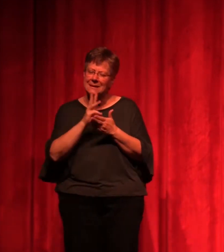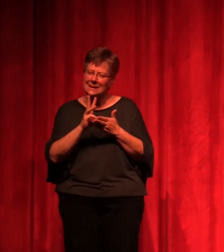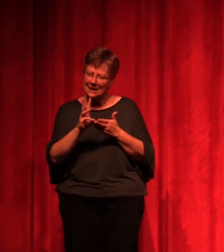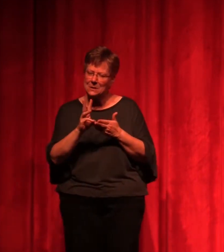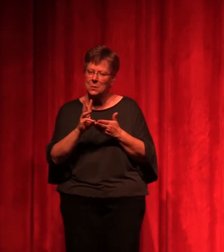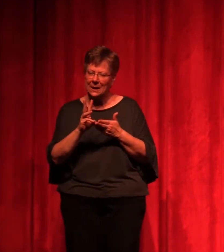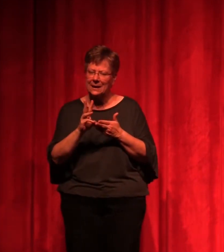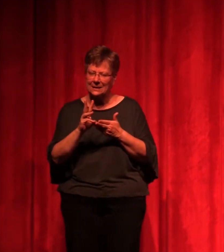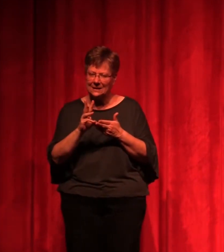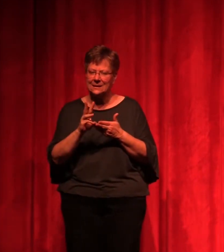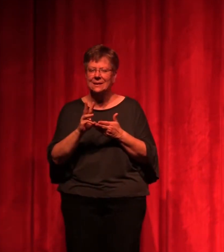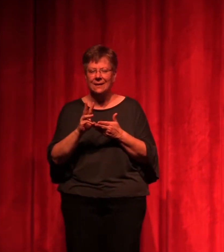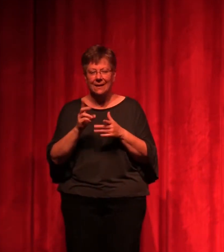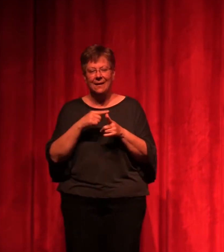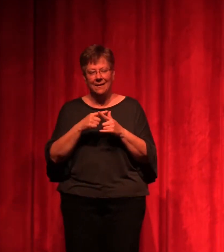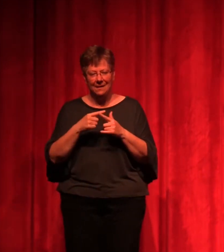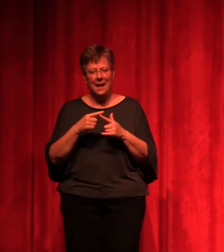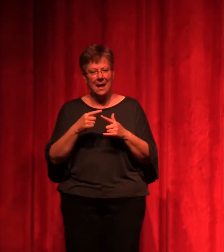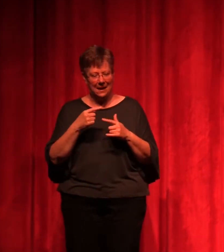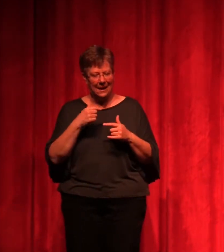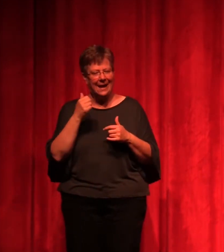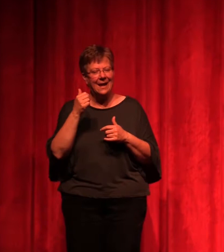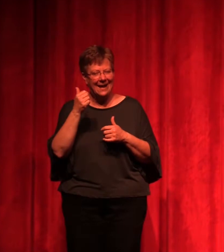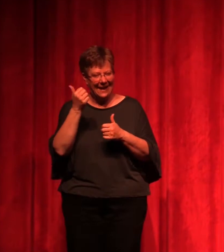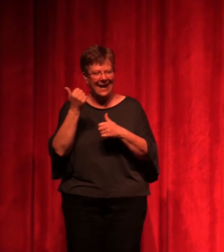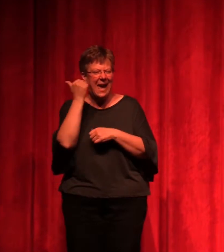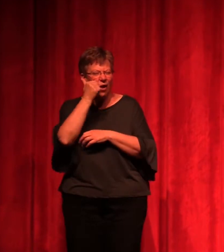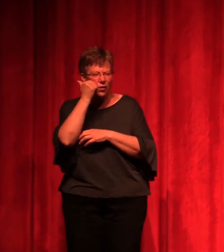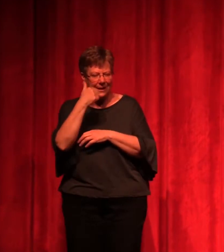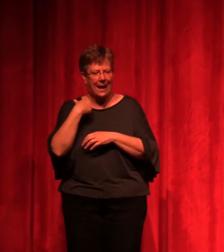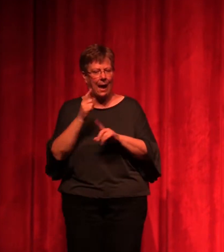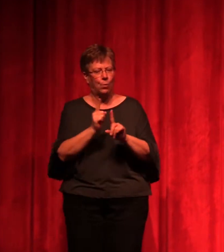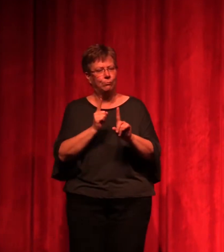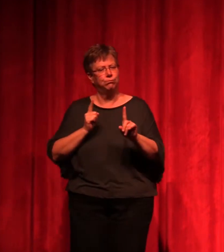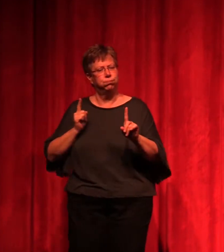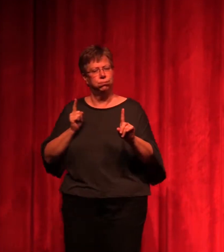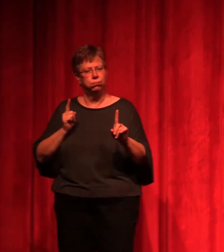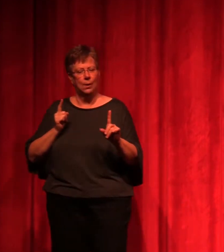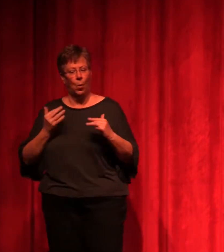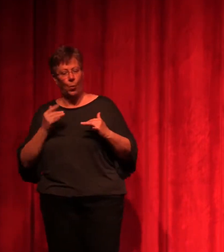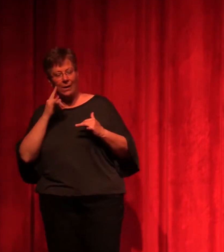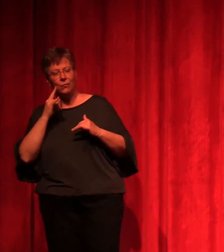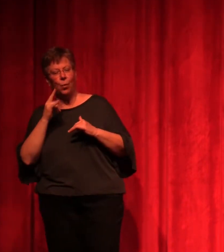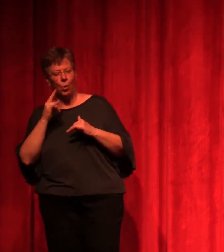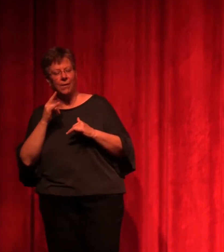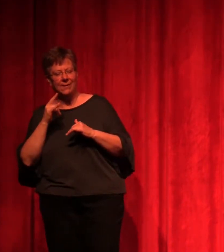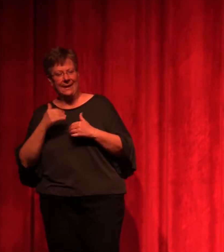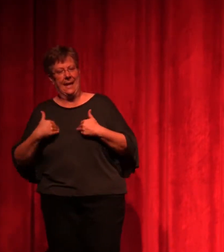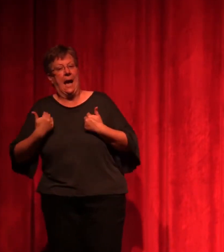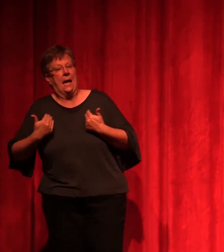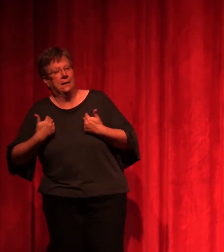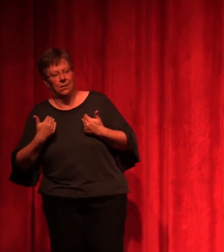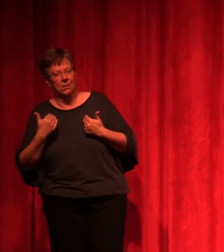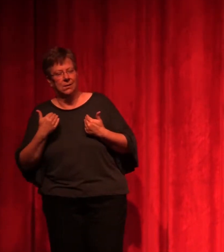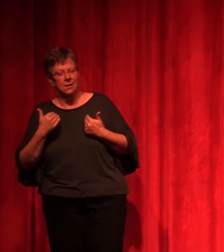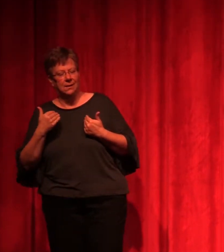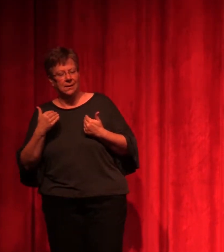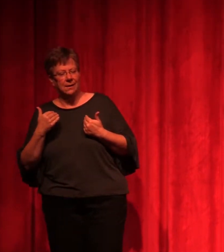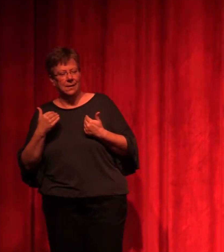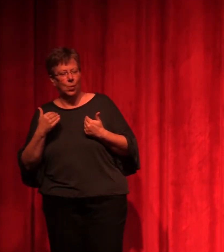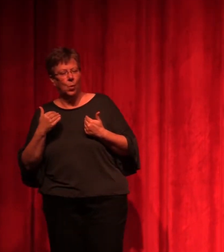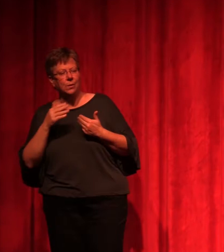weeks. And I was standing in the back doing my thing. I think I was pretending to pull a splinter out of my finger. And Curtis, the head instructor, he